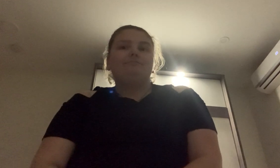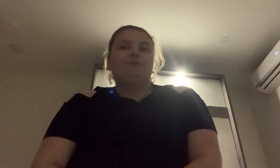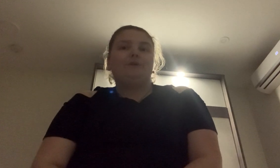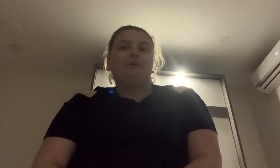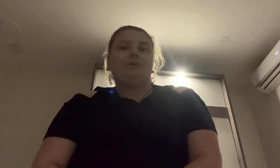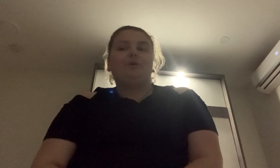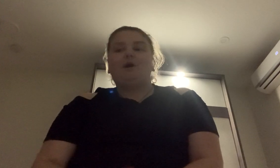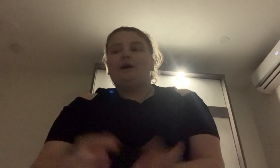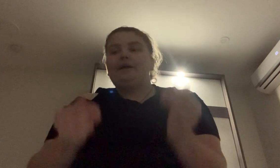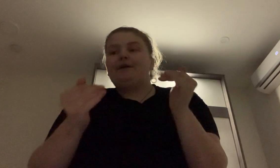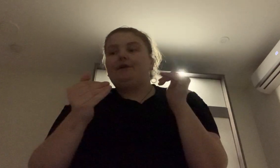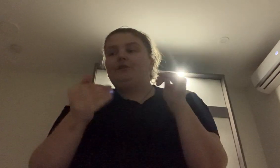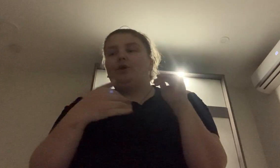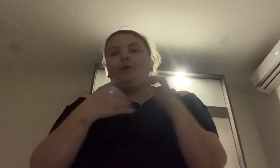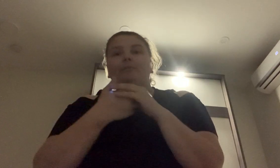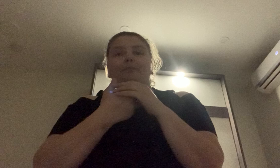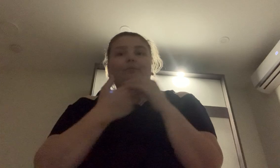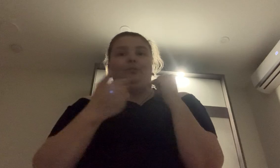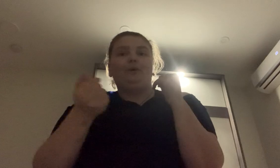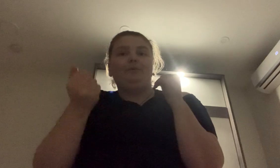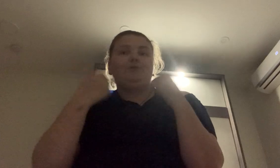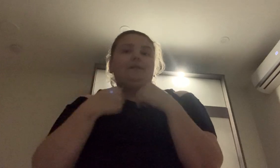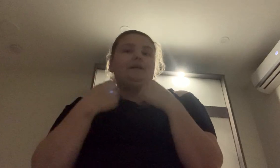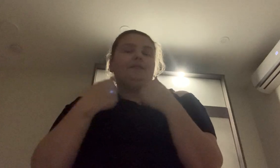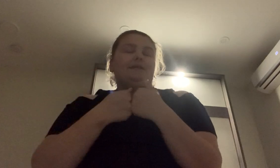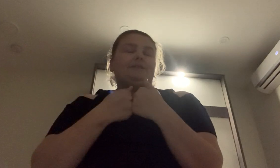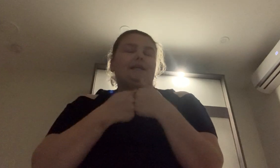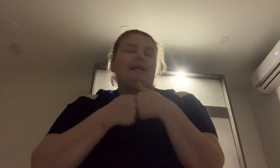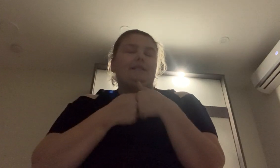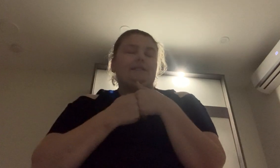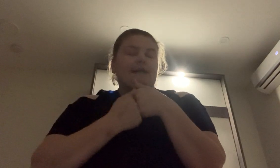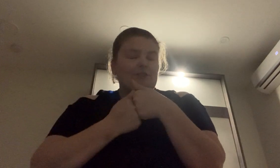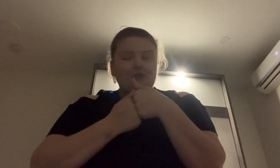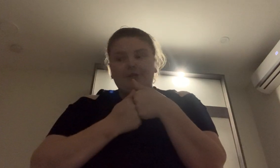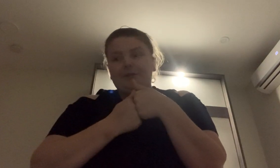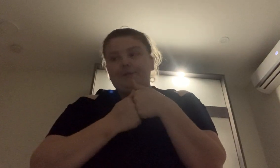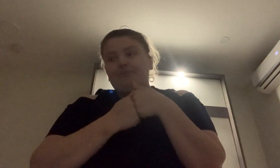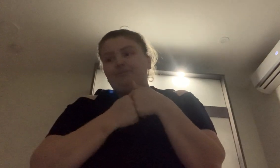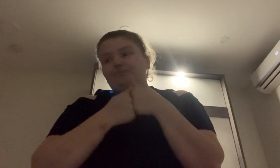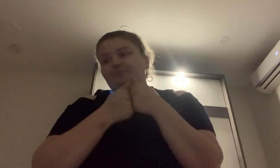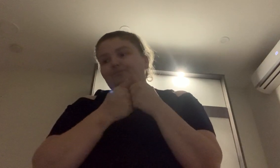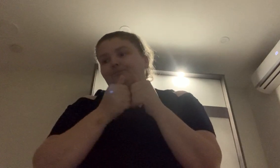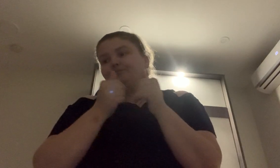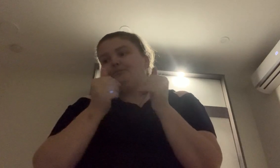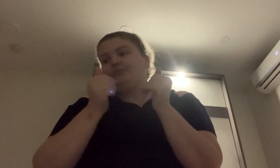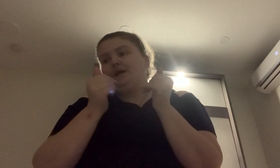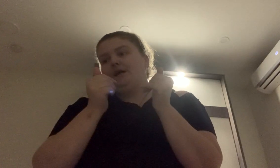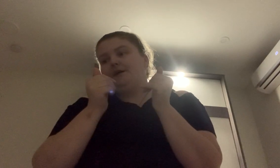So I know I will be doing this again next year.